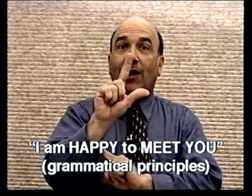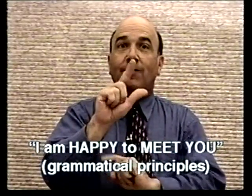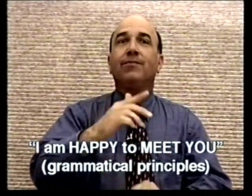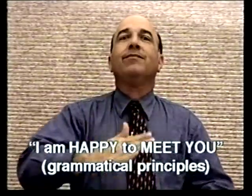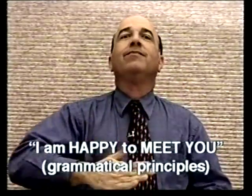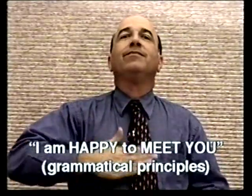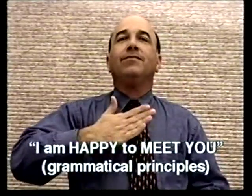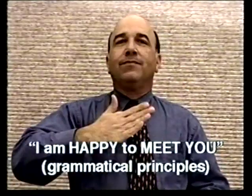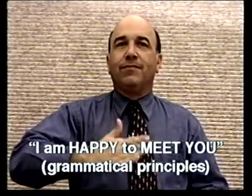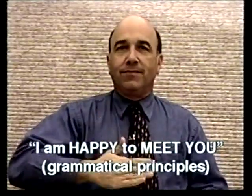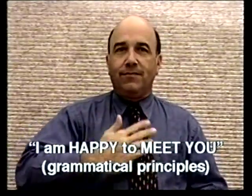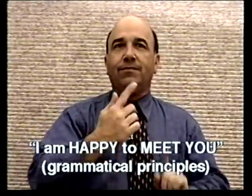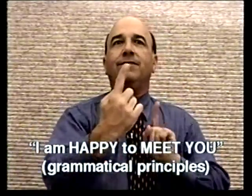LSL,